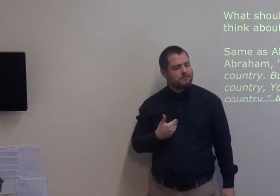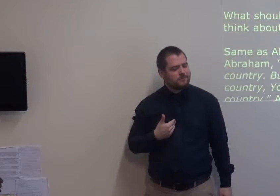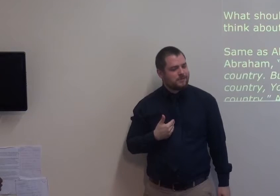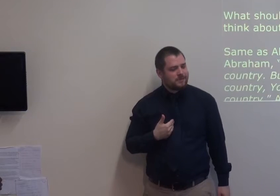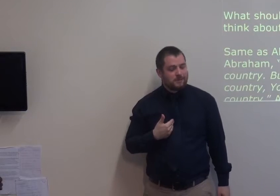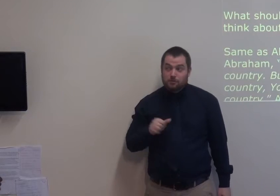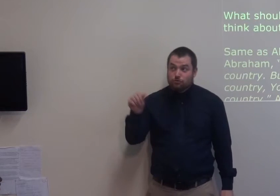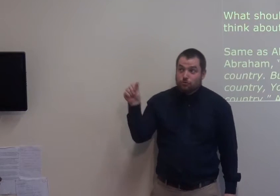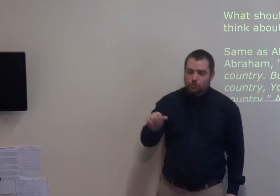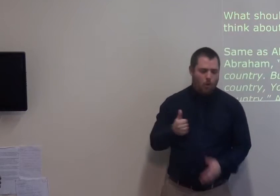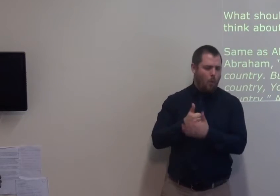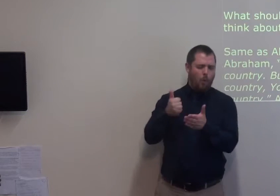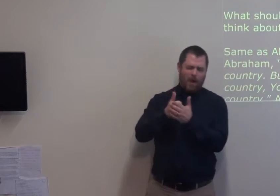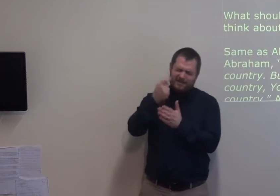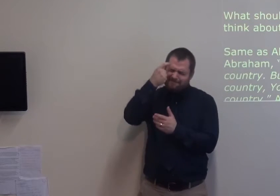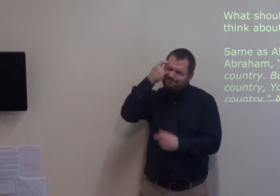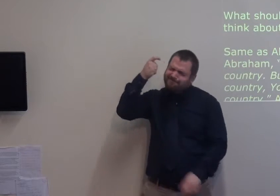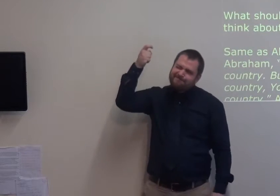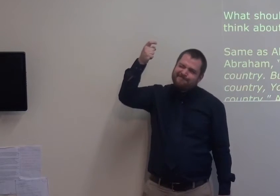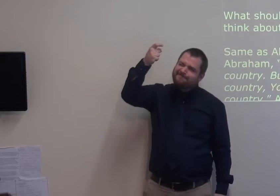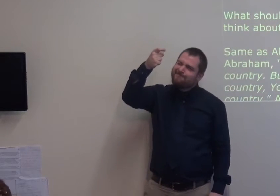I should always think about God's great promise.